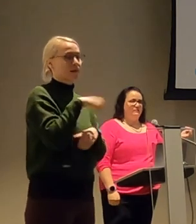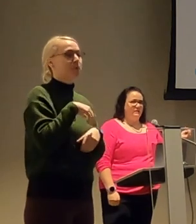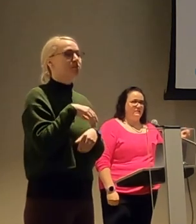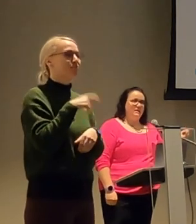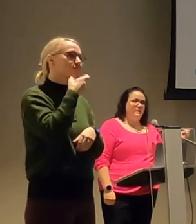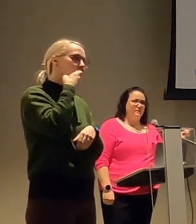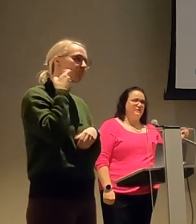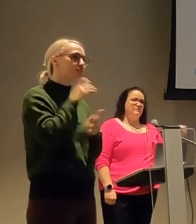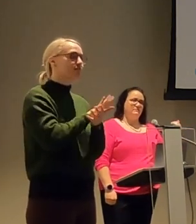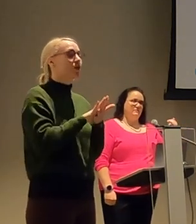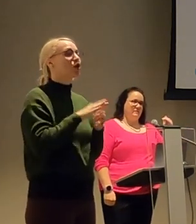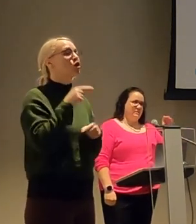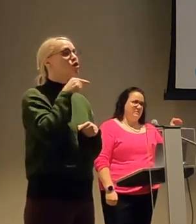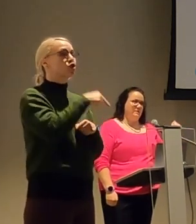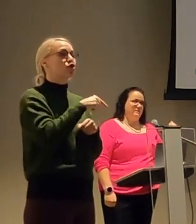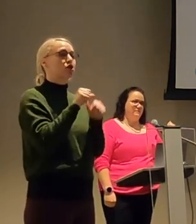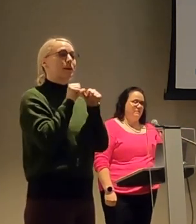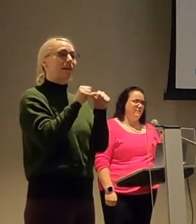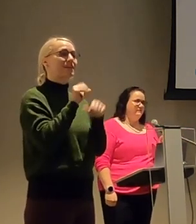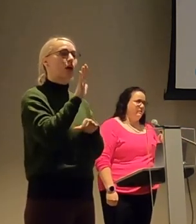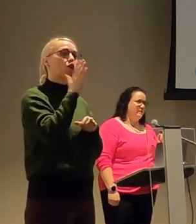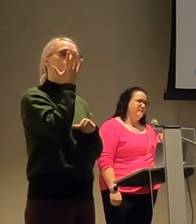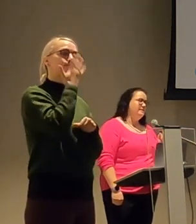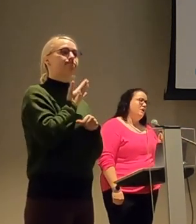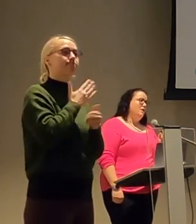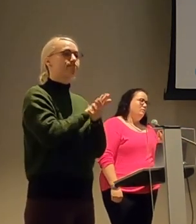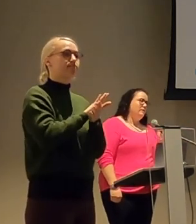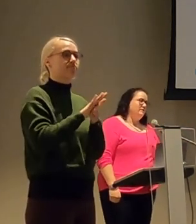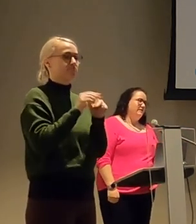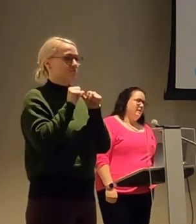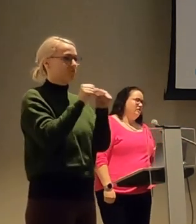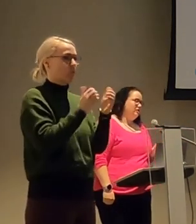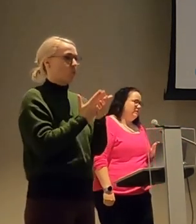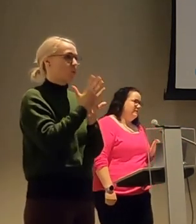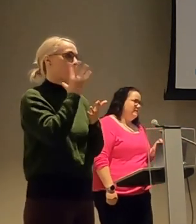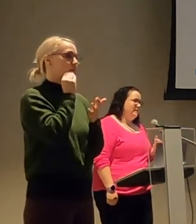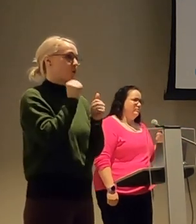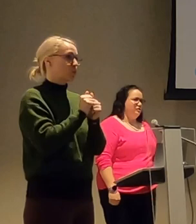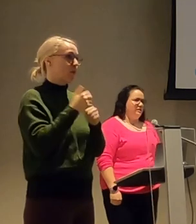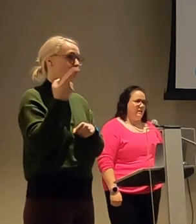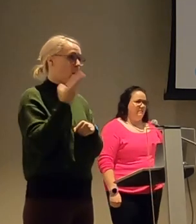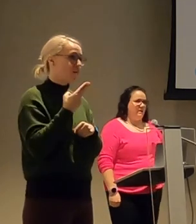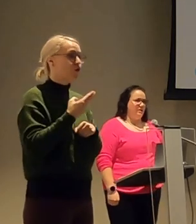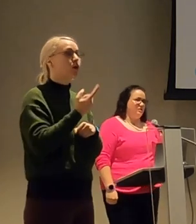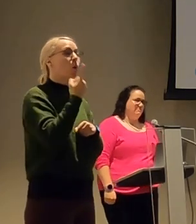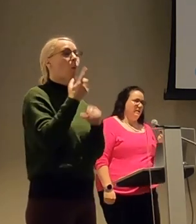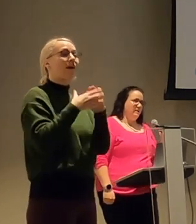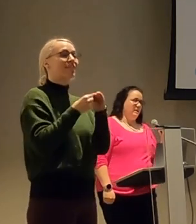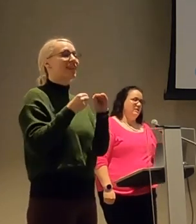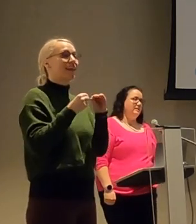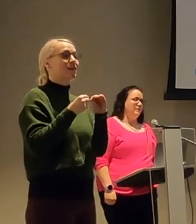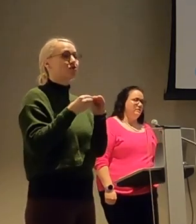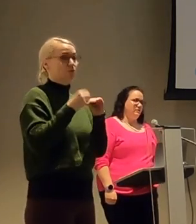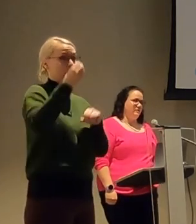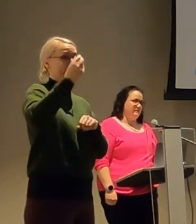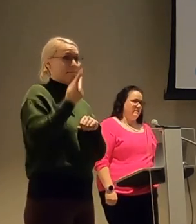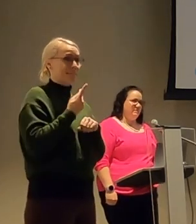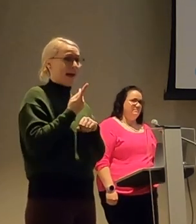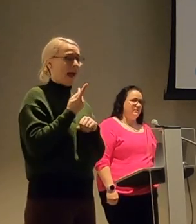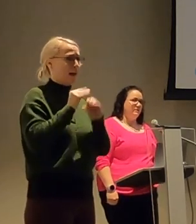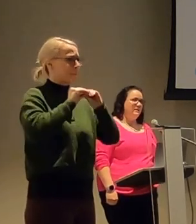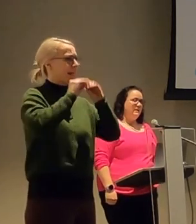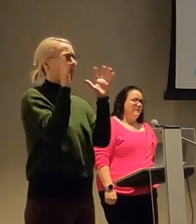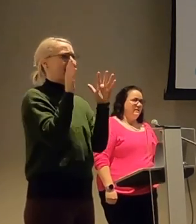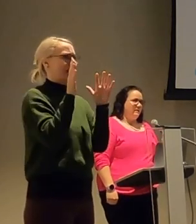composure throughout the entire experience with Holofernes. One of the things she said when she came back, she made it clear to her